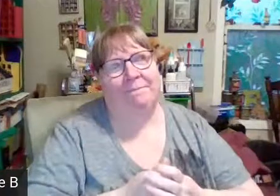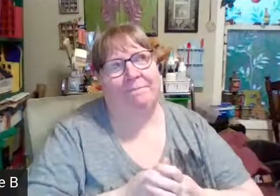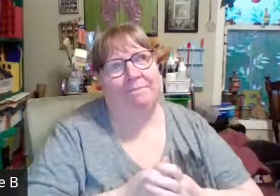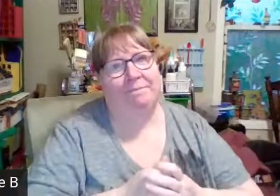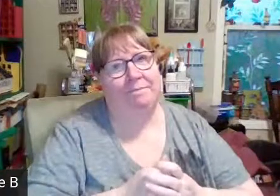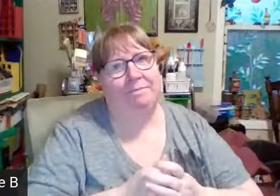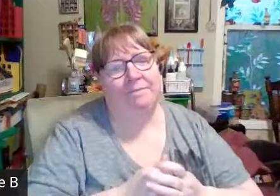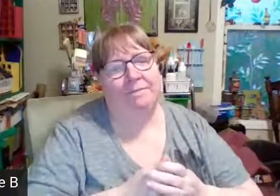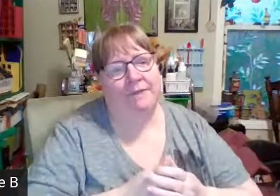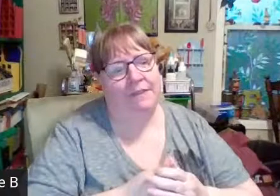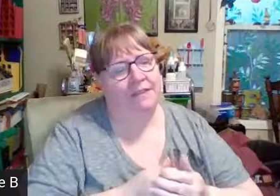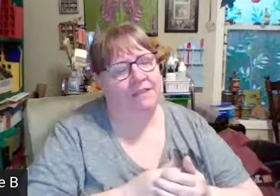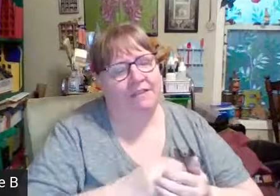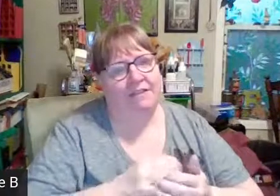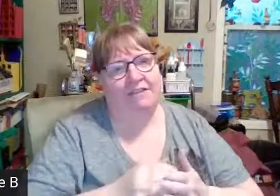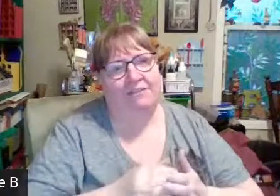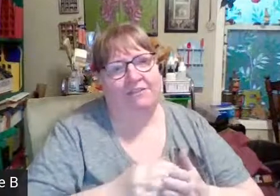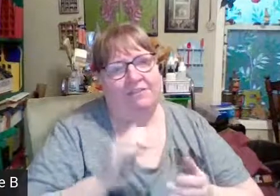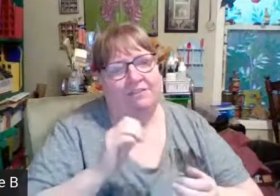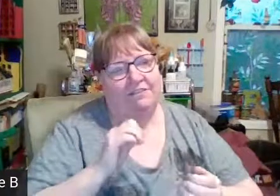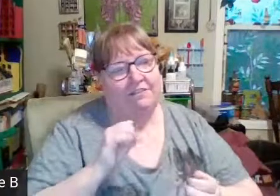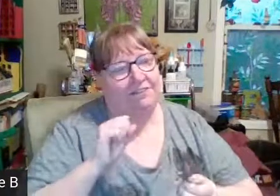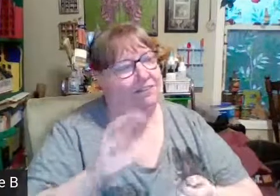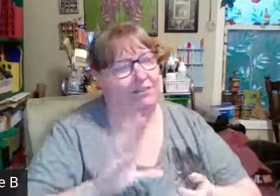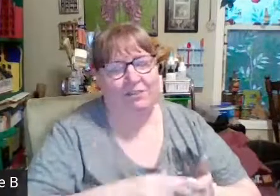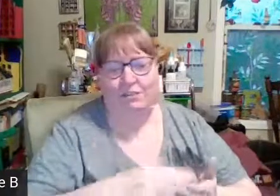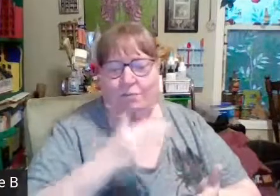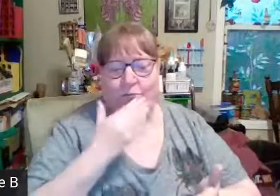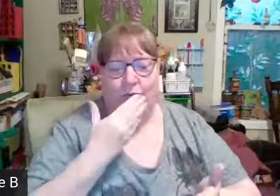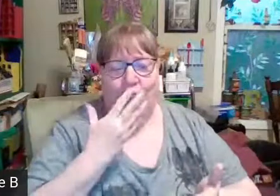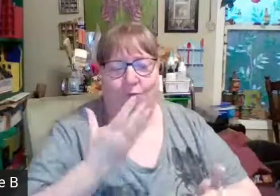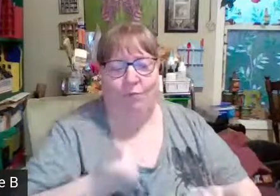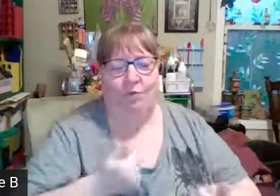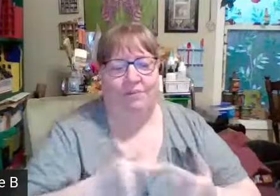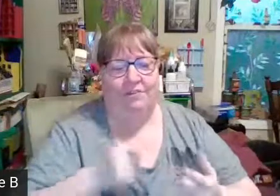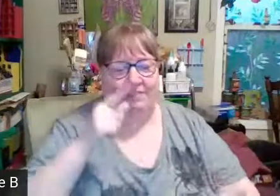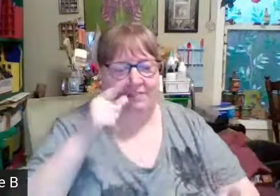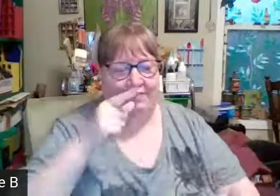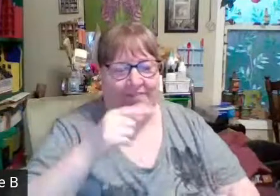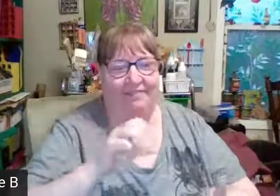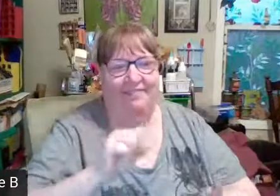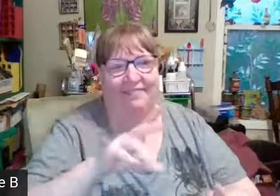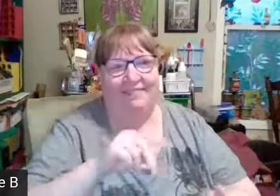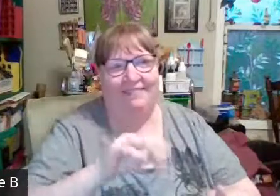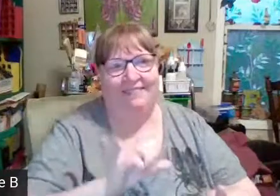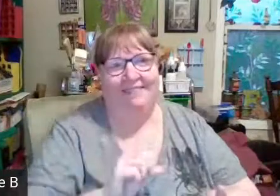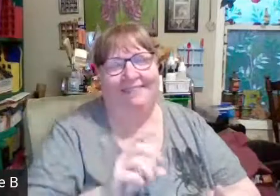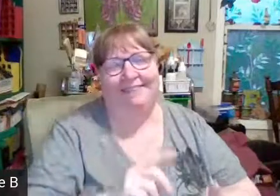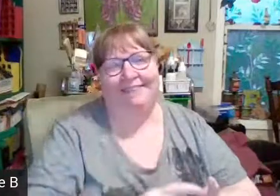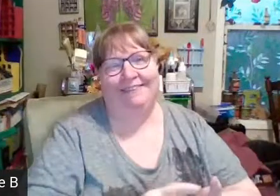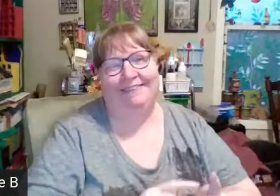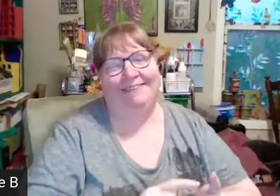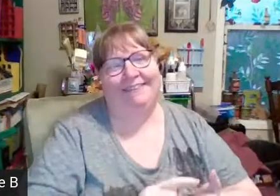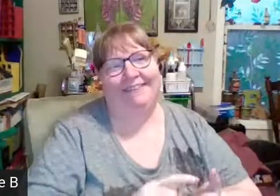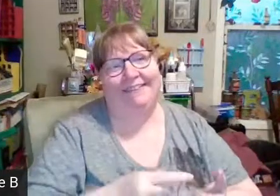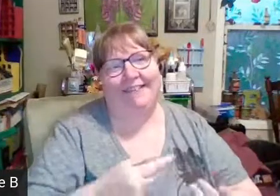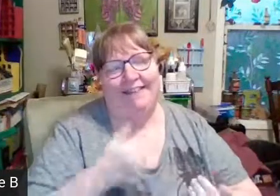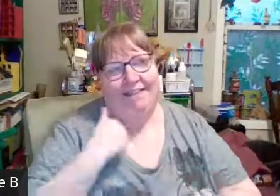stuff. For instance, I don't want to send Kim a box of Halloween stamps when